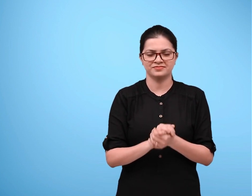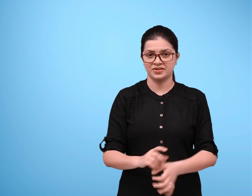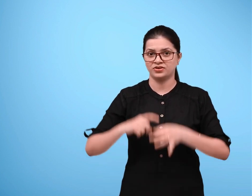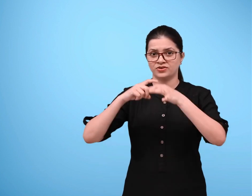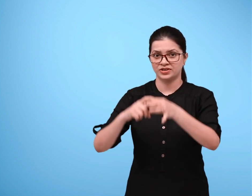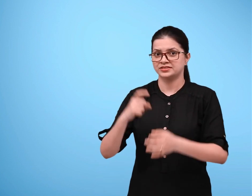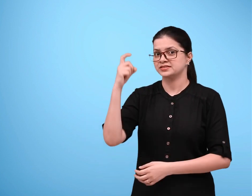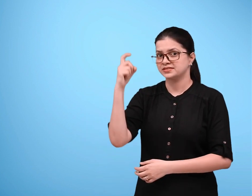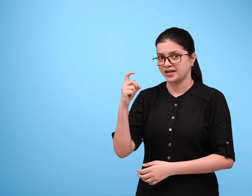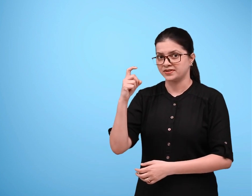7.